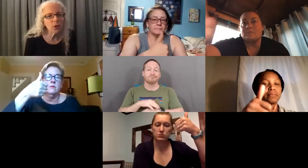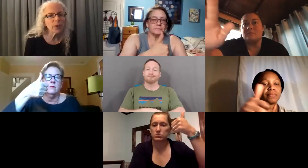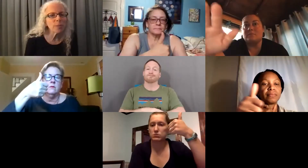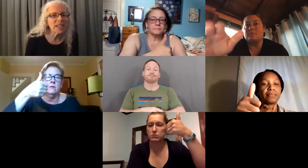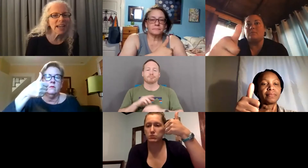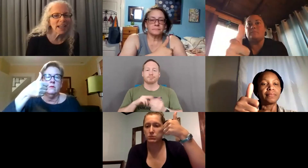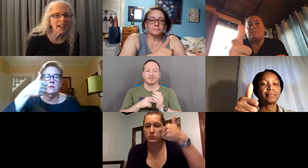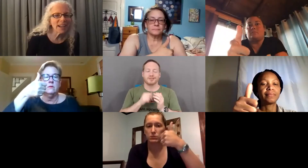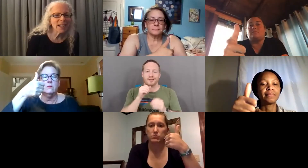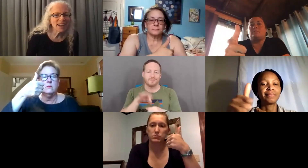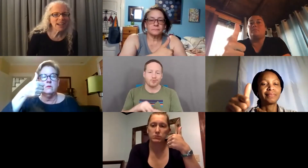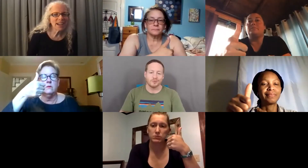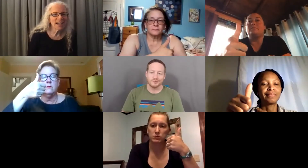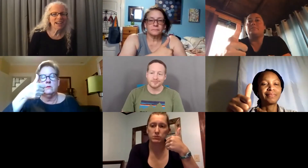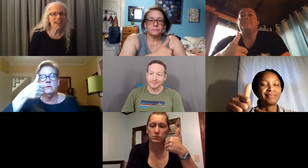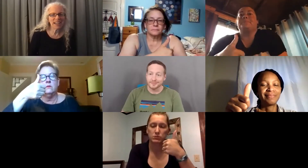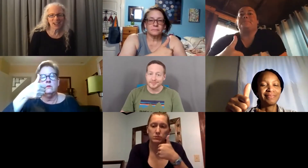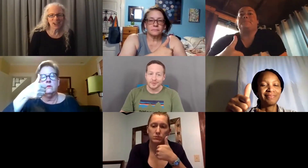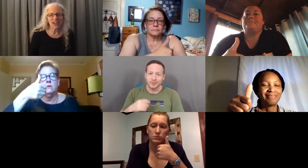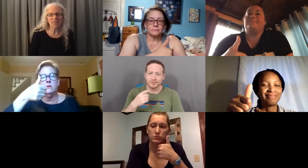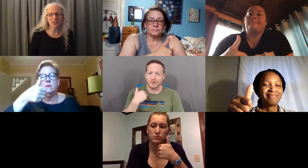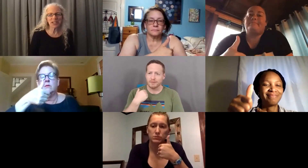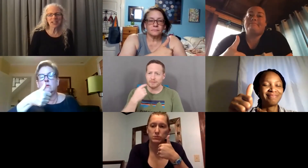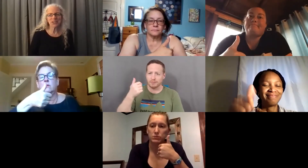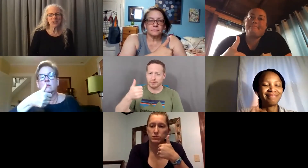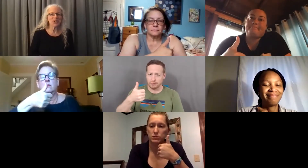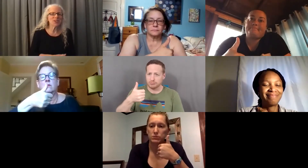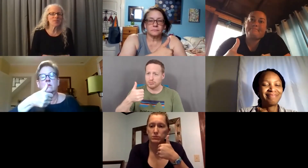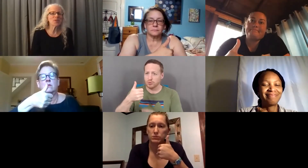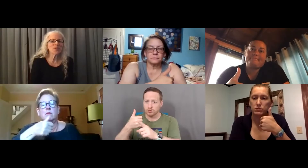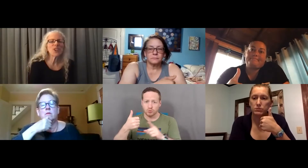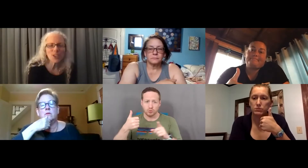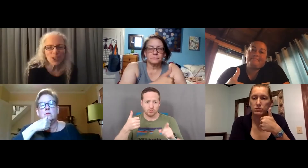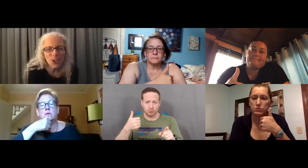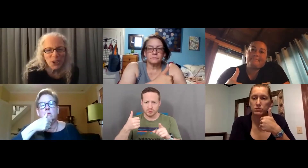you're abstaining or not voting, you could do some sort of gesture to show that you're not